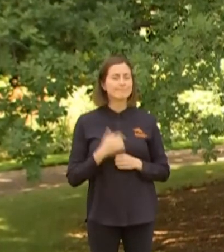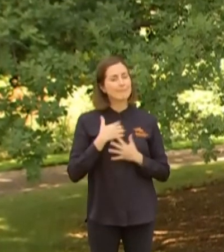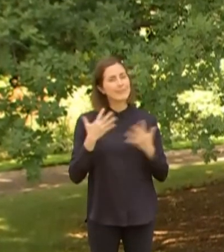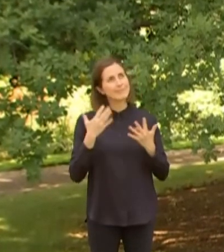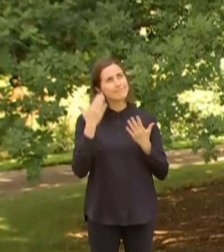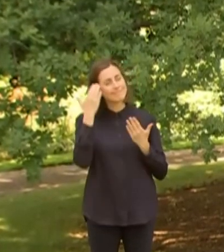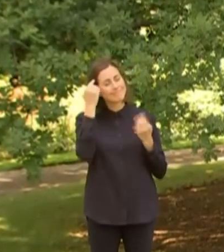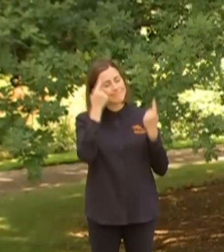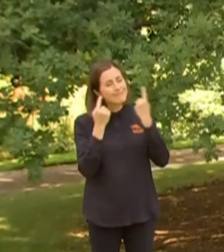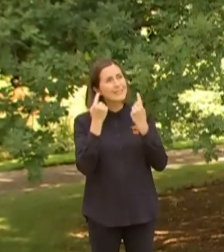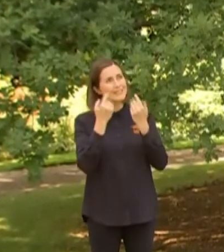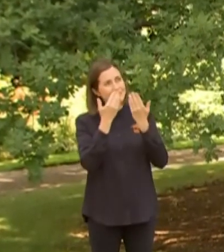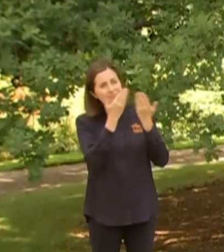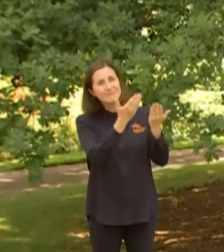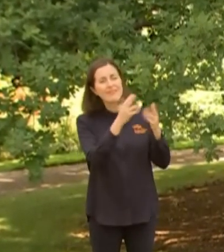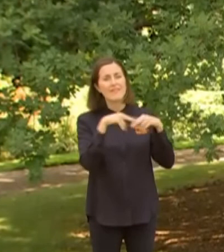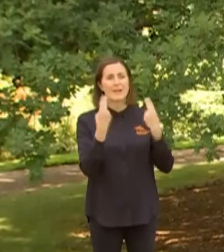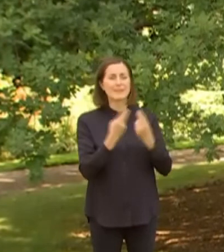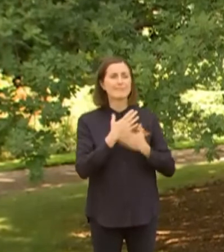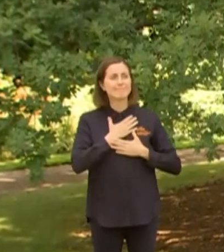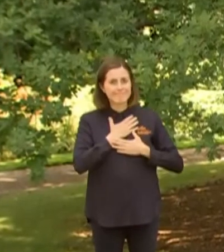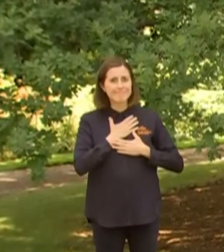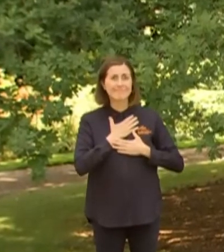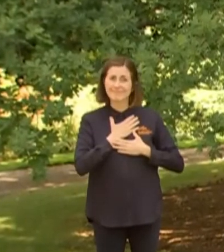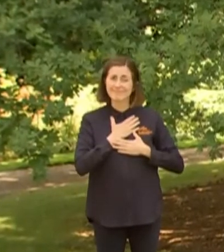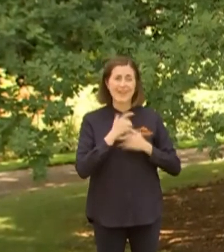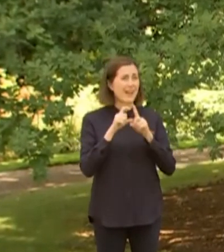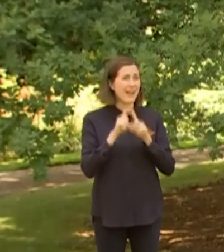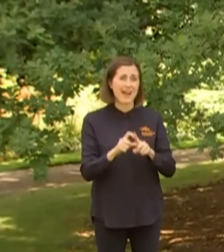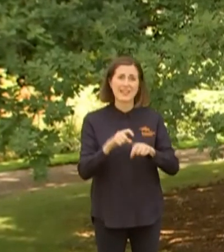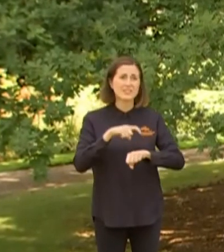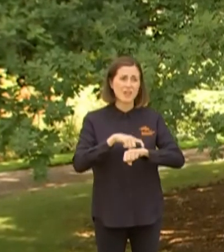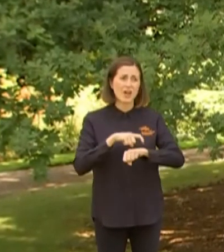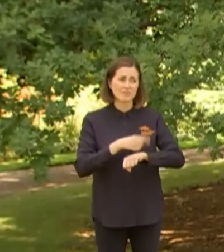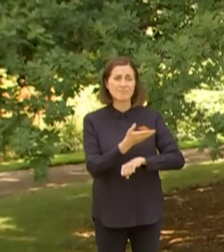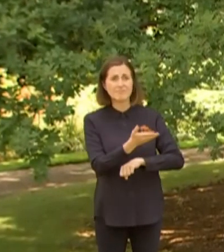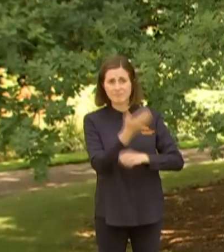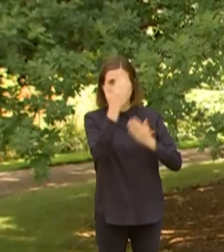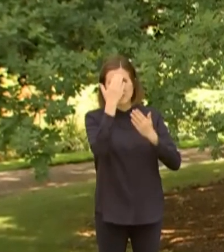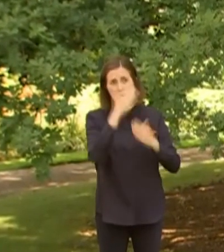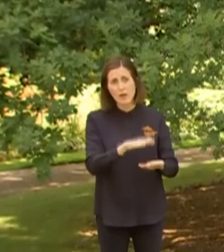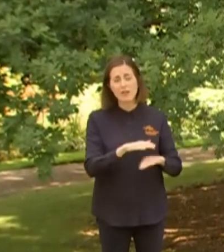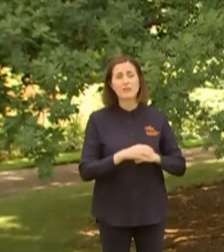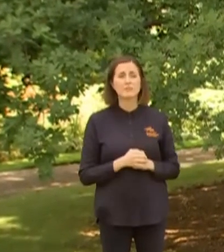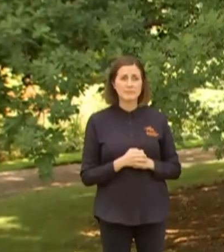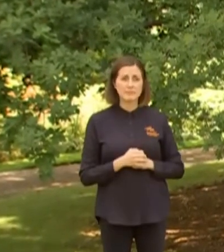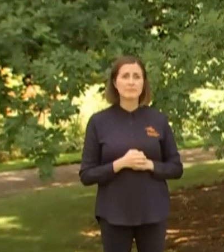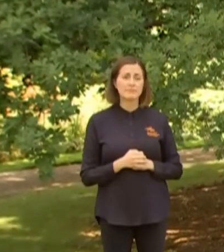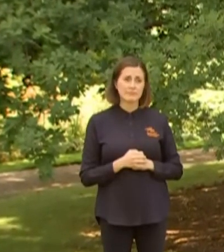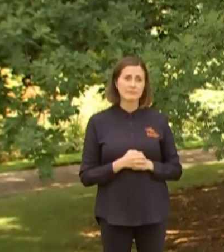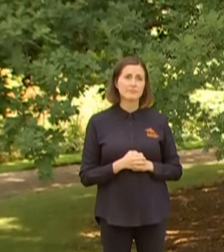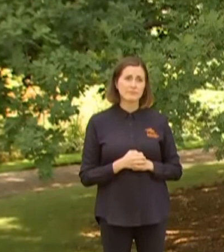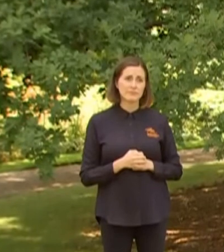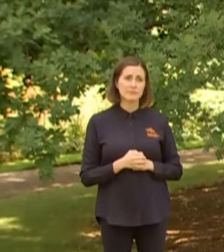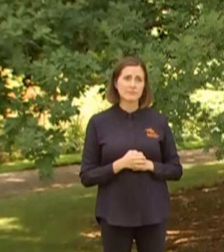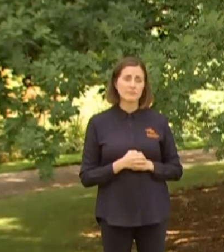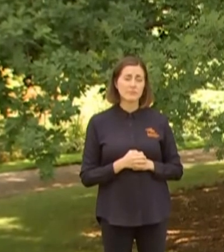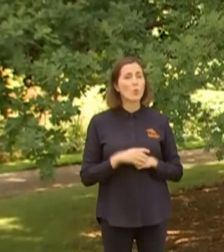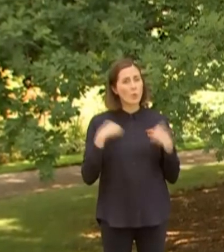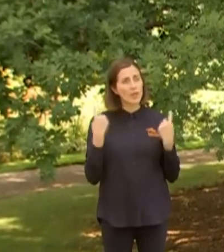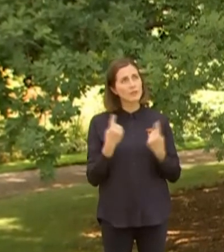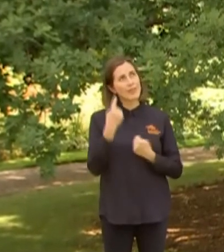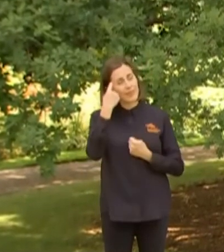our sincere condolences to her family. This will be a very difficult time, and hopefully they take some small comfort from knowing that they are in our thoughts